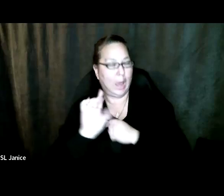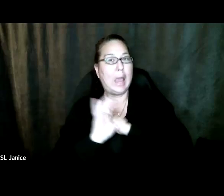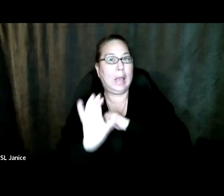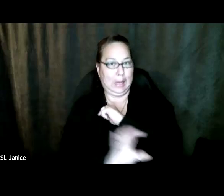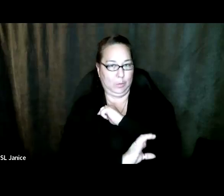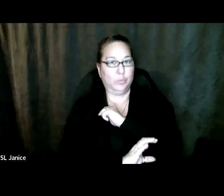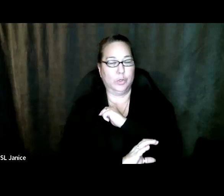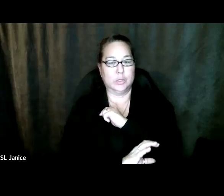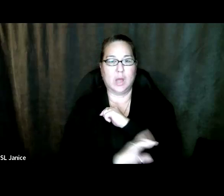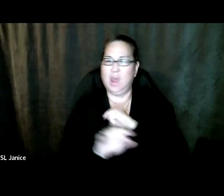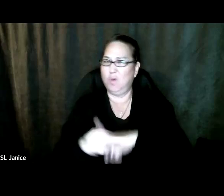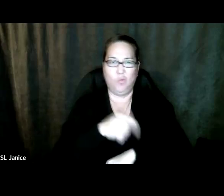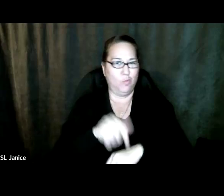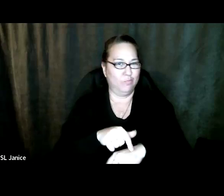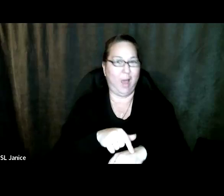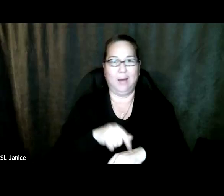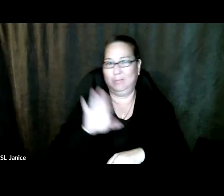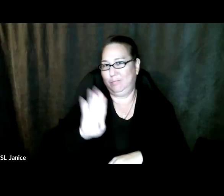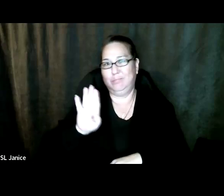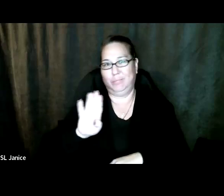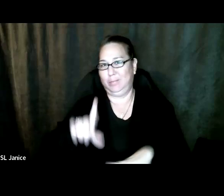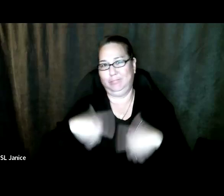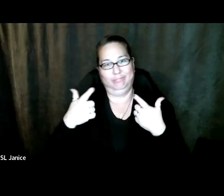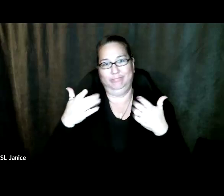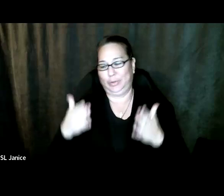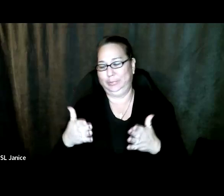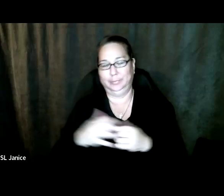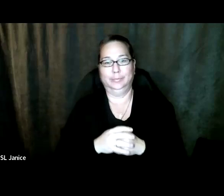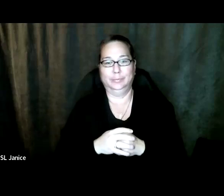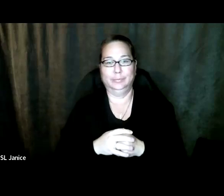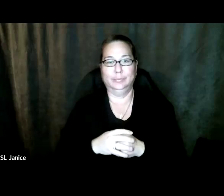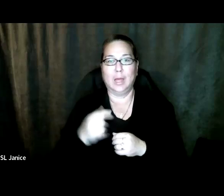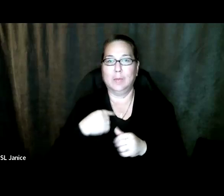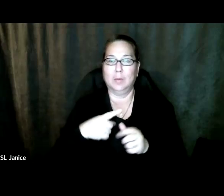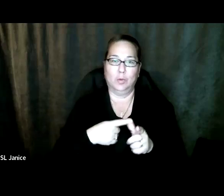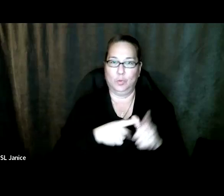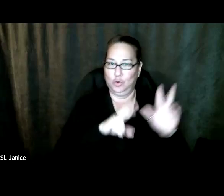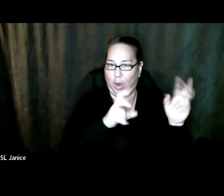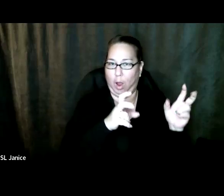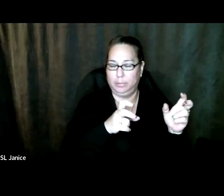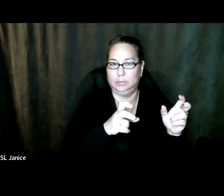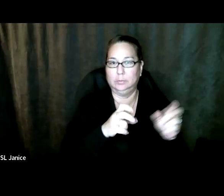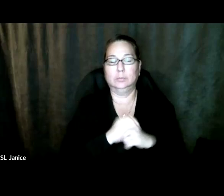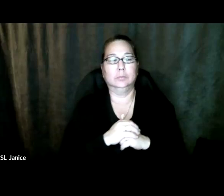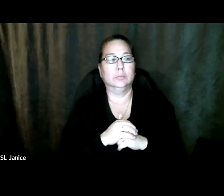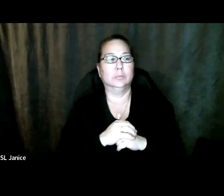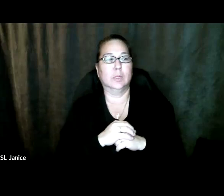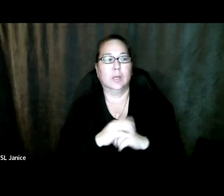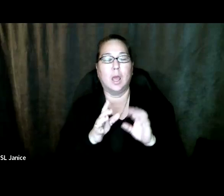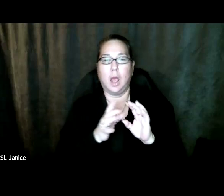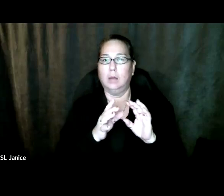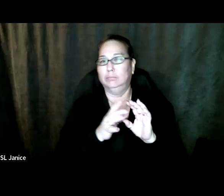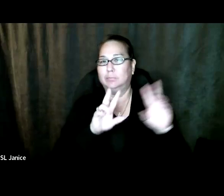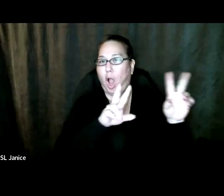I'm going to read to you 2 quotes from Marcelo Suarez Orozco, the current chancellor at UMass Boston, who with his wife led